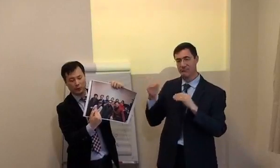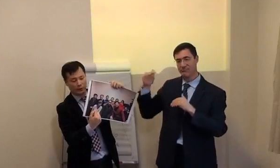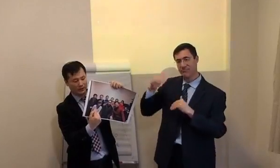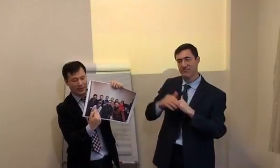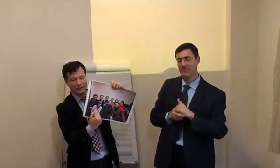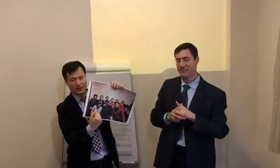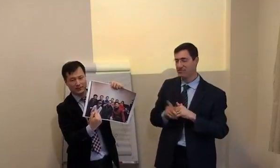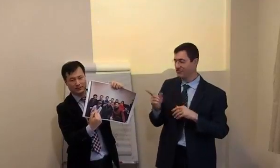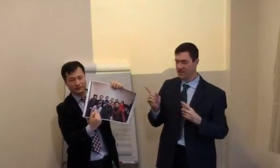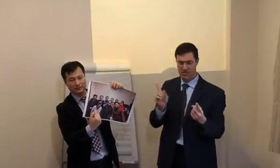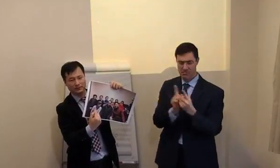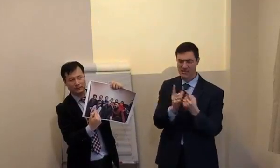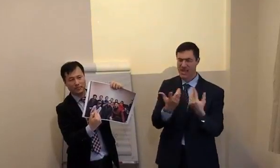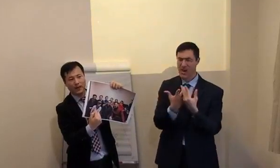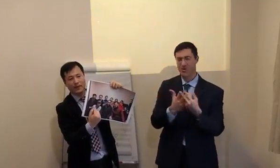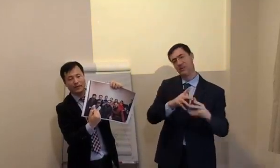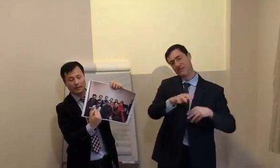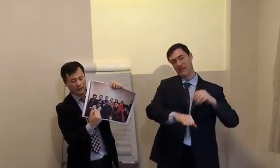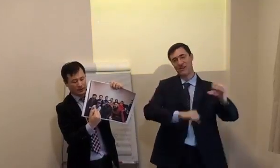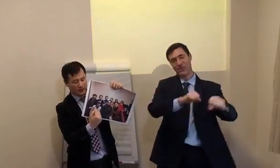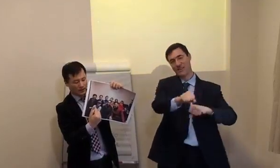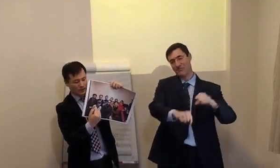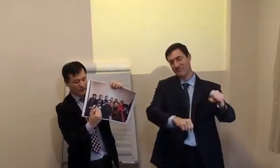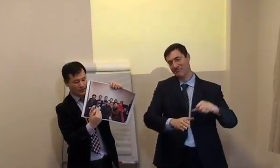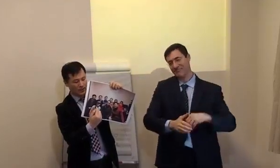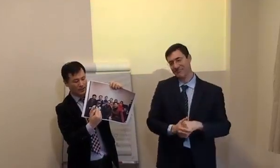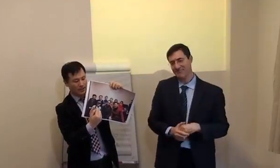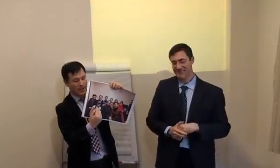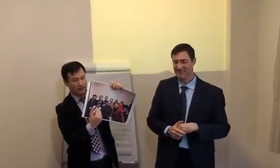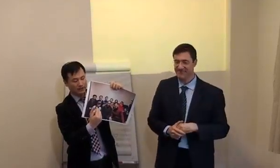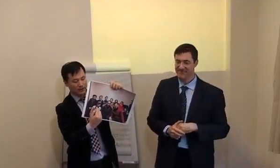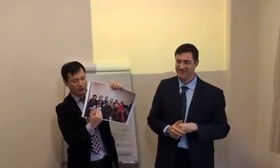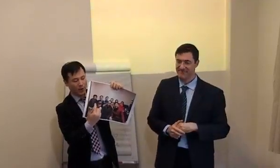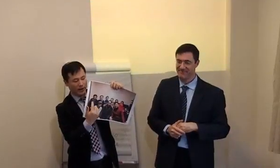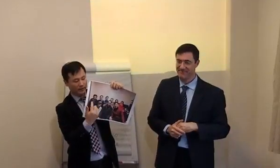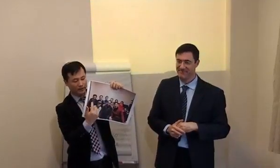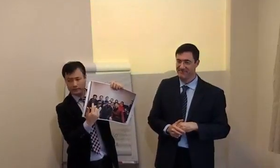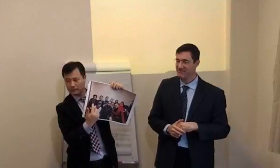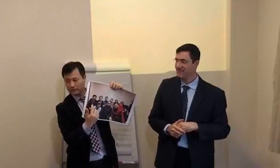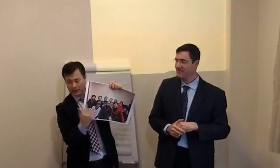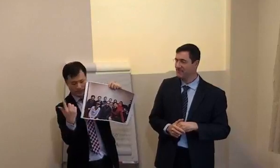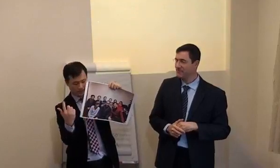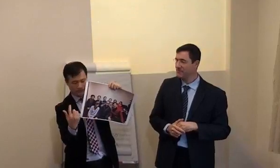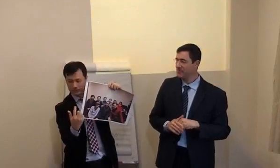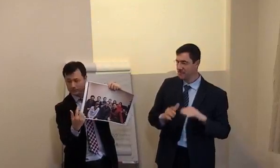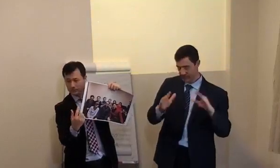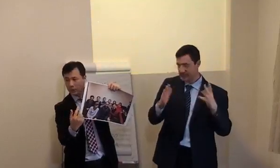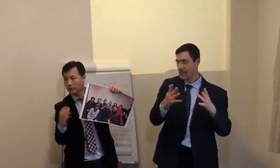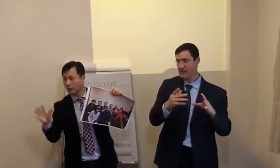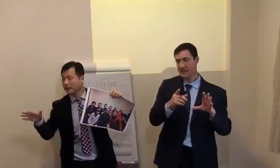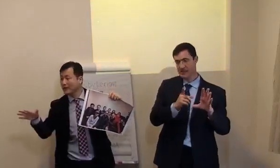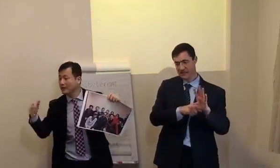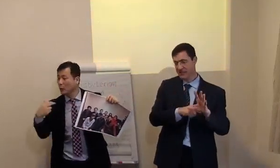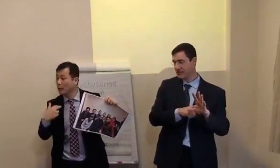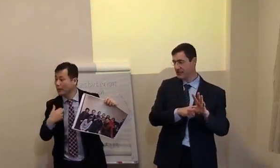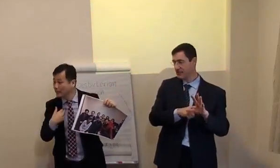through evangelism. He and his wife. 10 years ago. Yeah. 10 years ago. Oh, no, sorry, 10 years older than me.